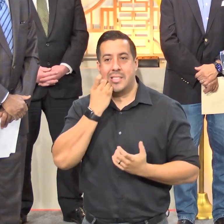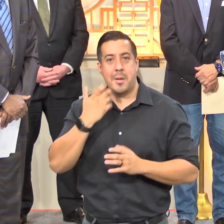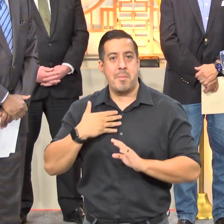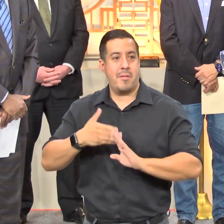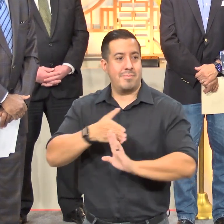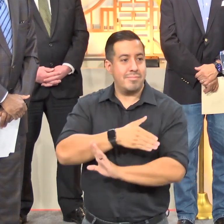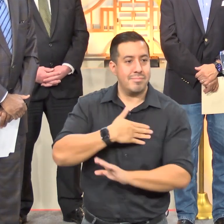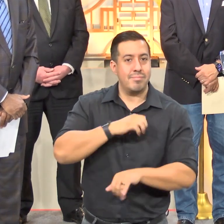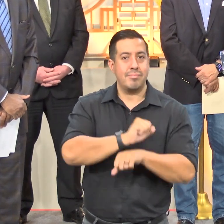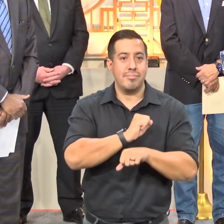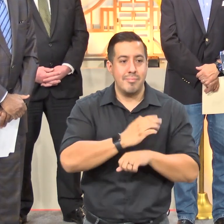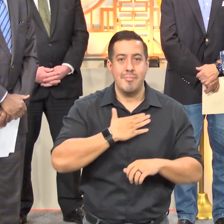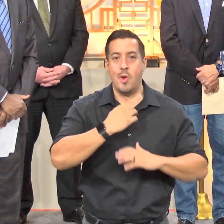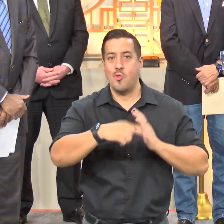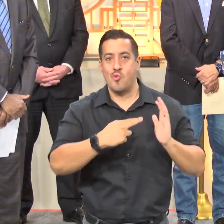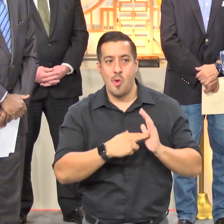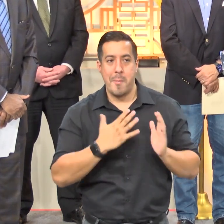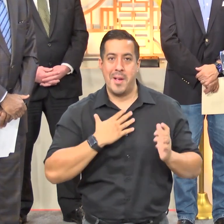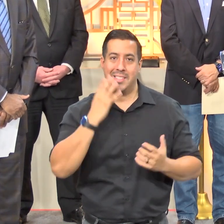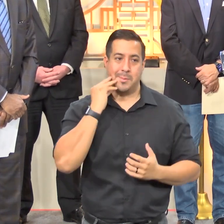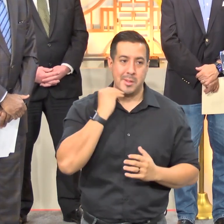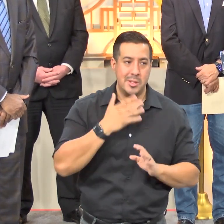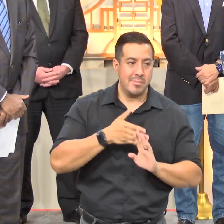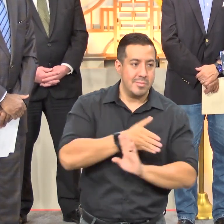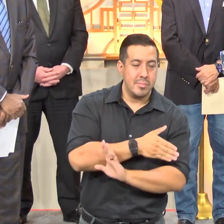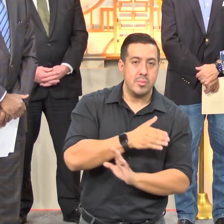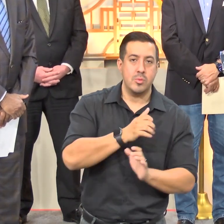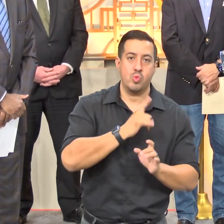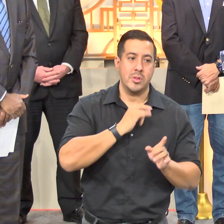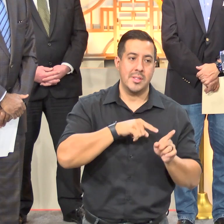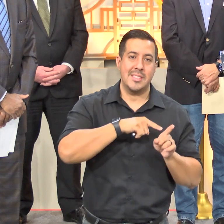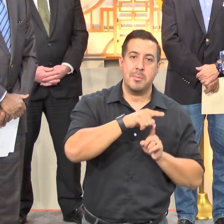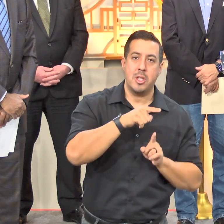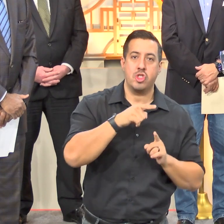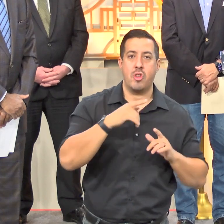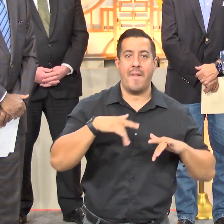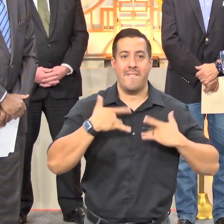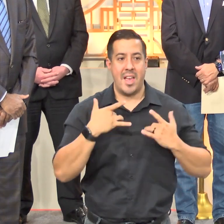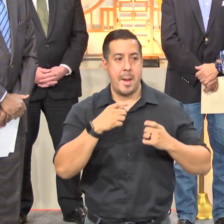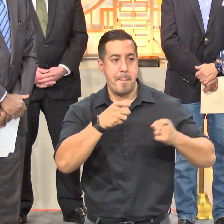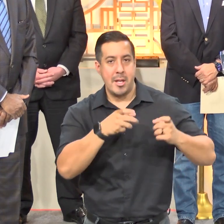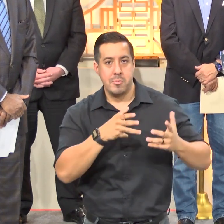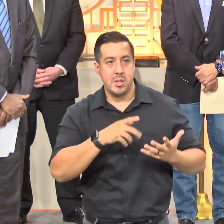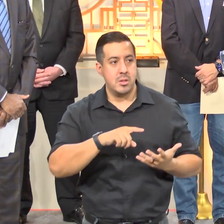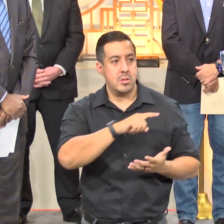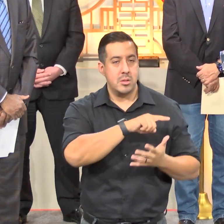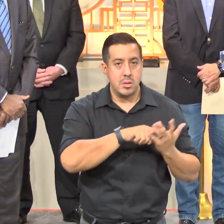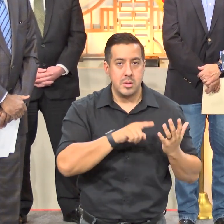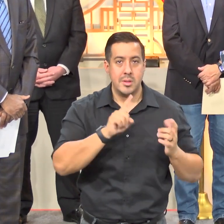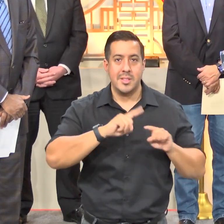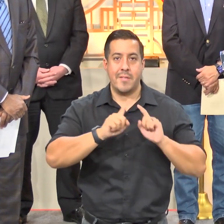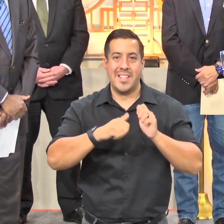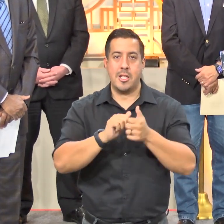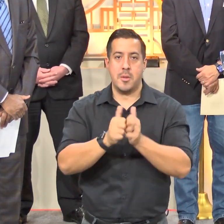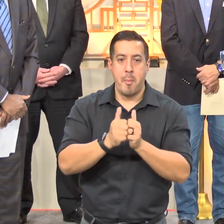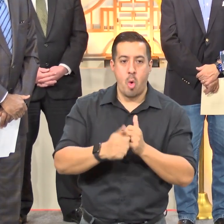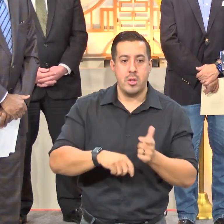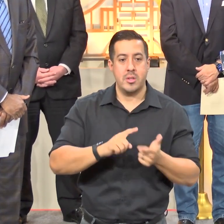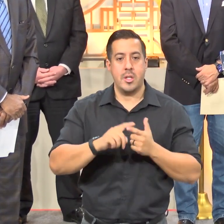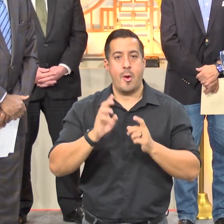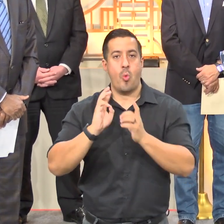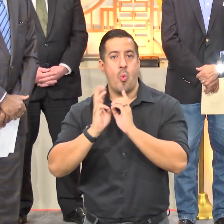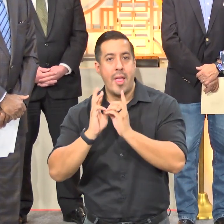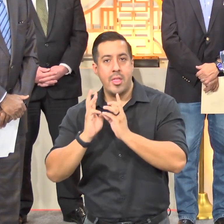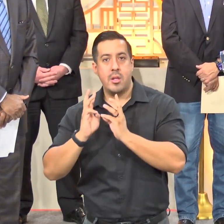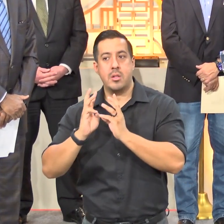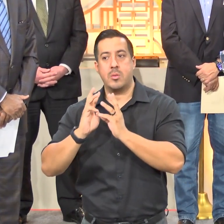and my former role have a lot of experience working especially event management, sporting events, weather events,